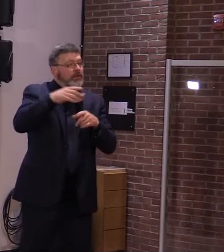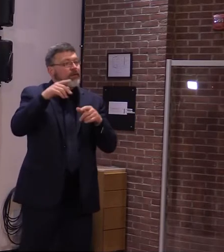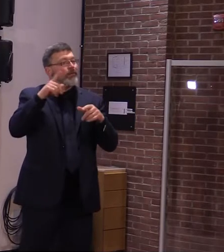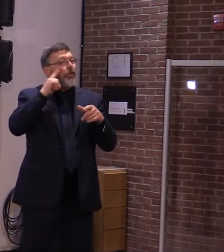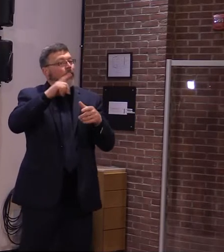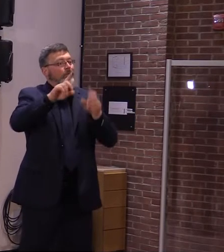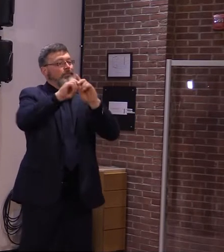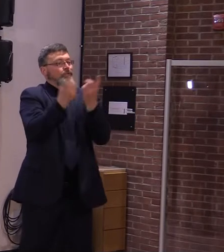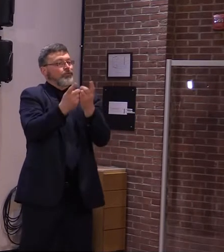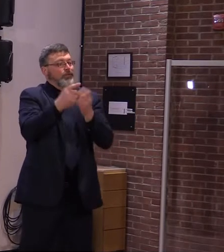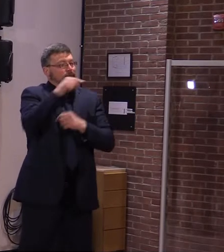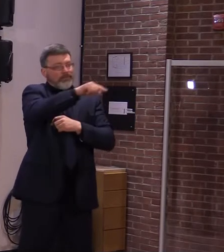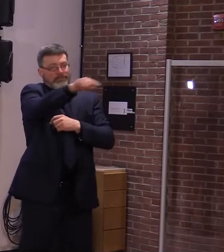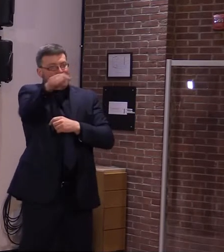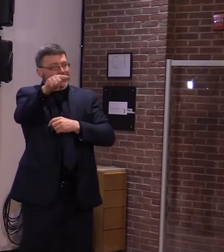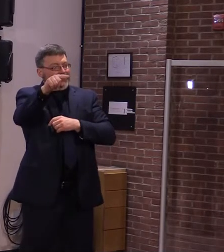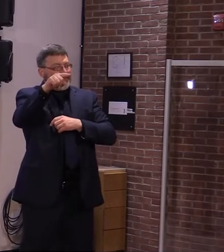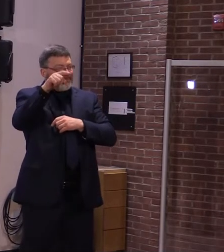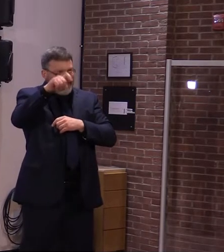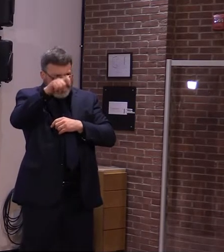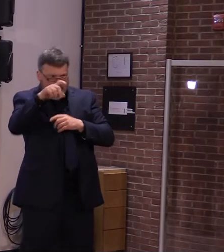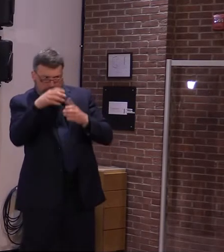the initial drafting of our plan.